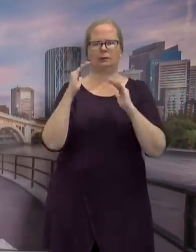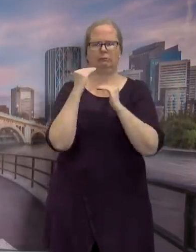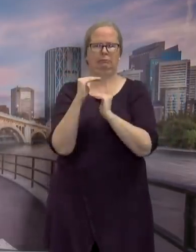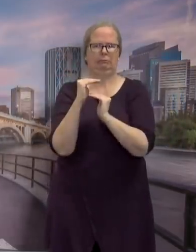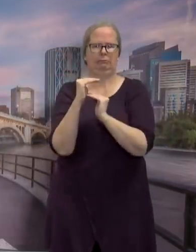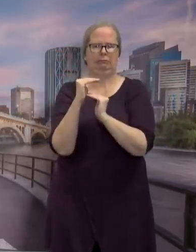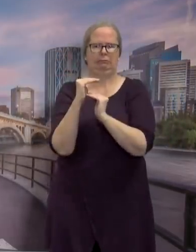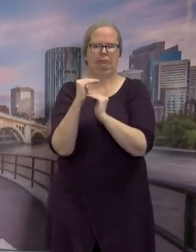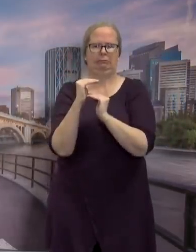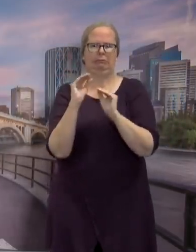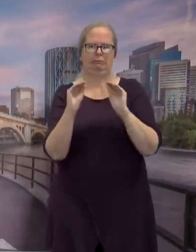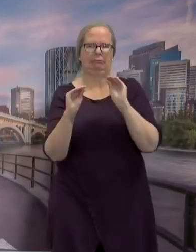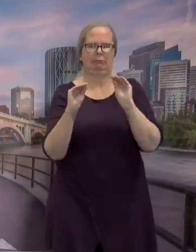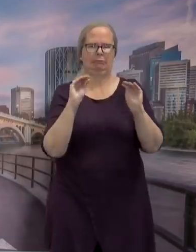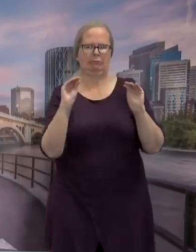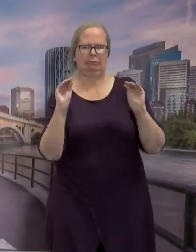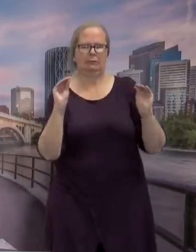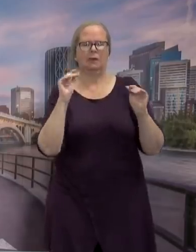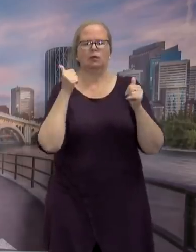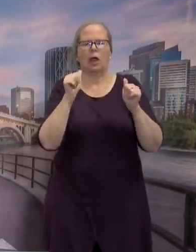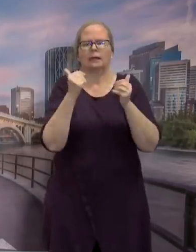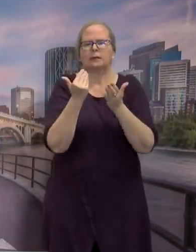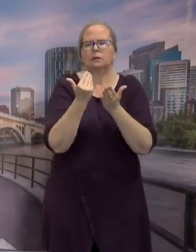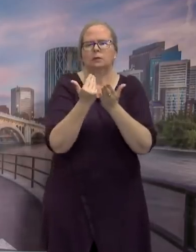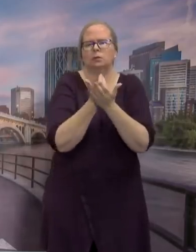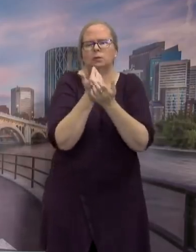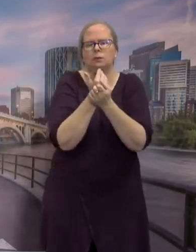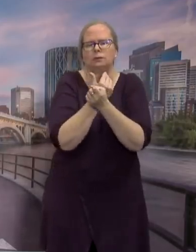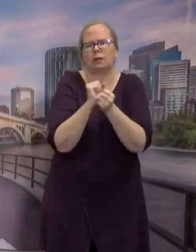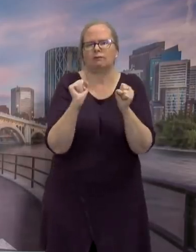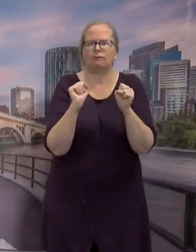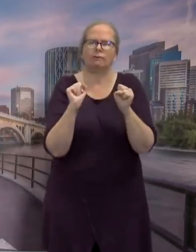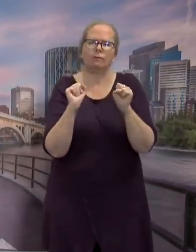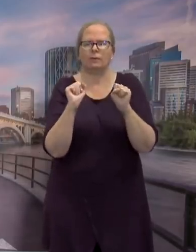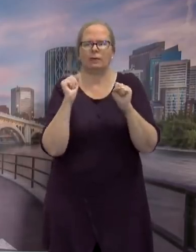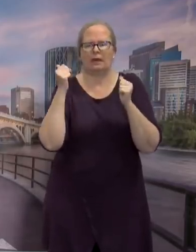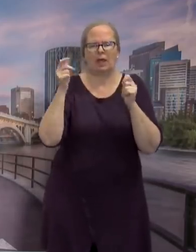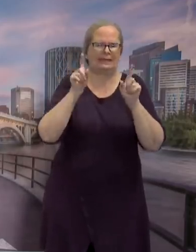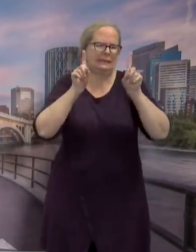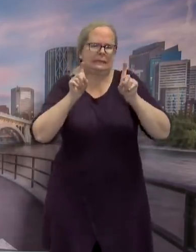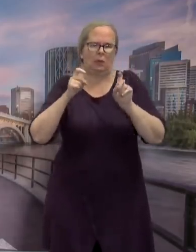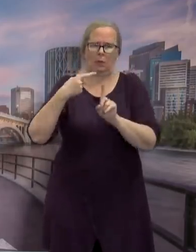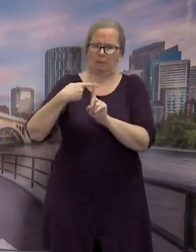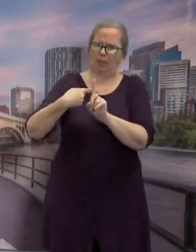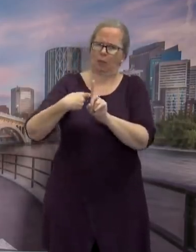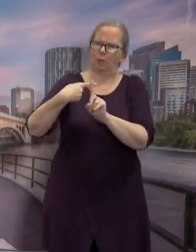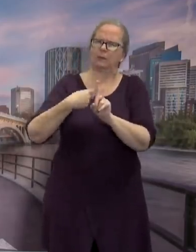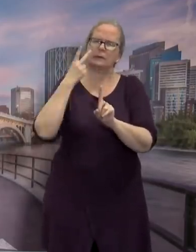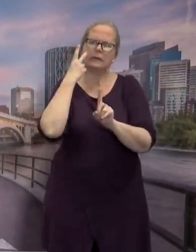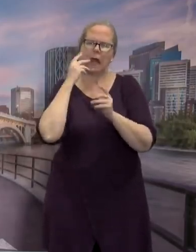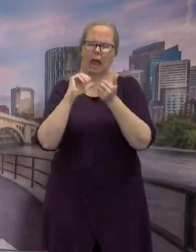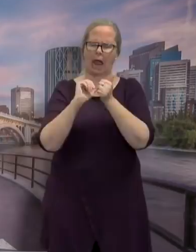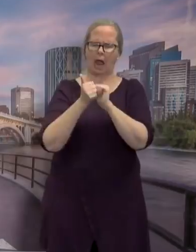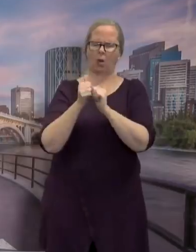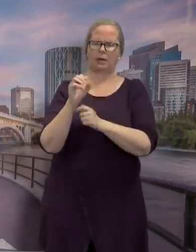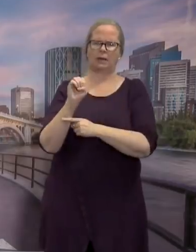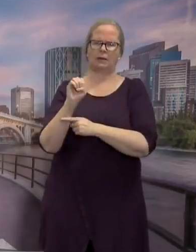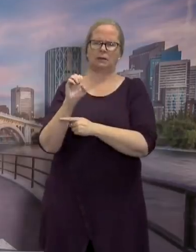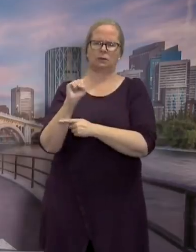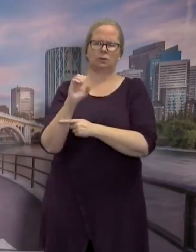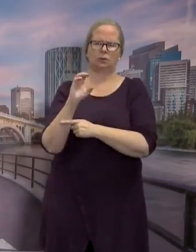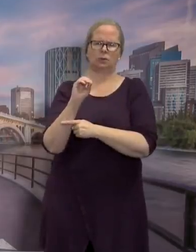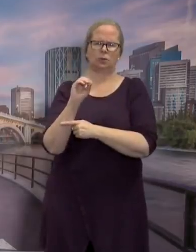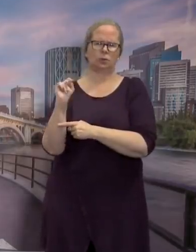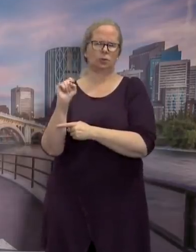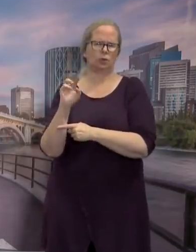guidelines, which they're going to test out with that smaller fleet. Couple of things you need to know about e-scooters. We're going to